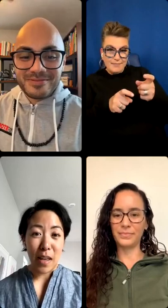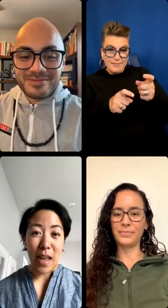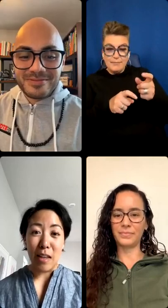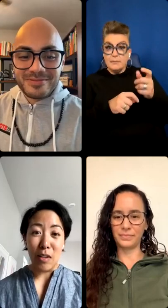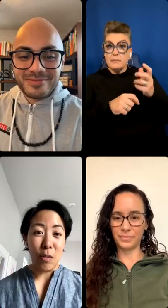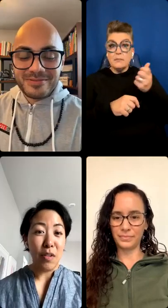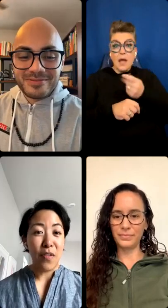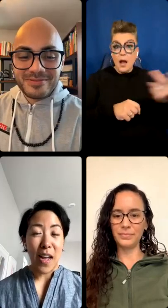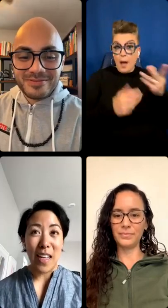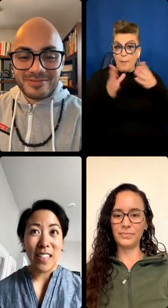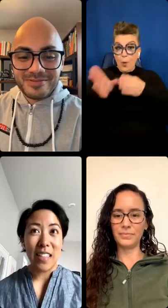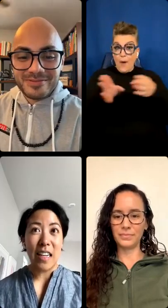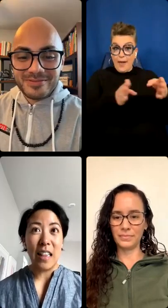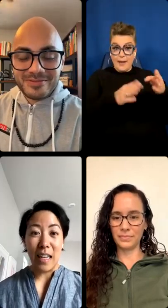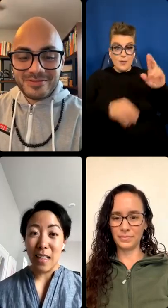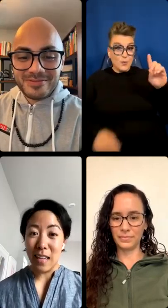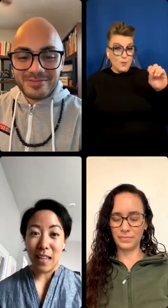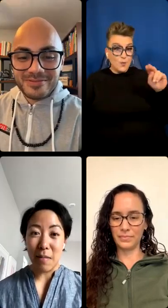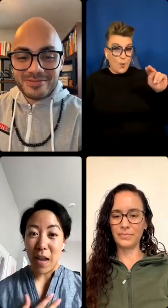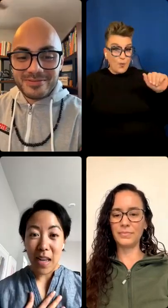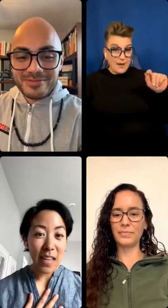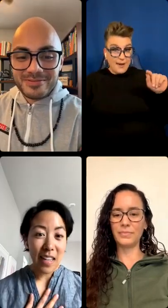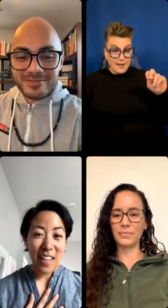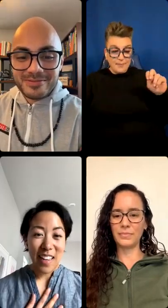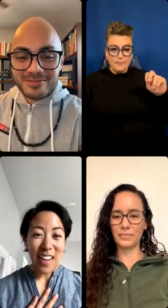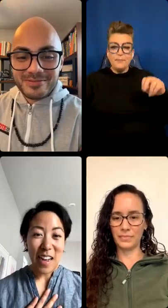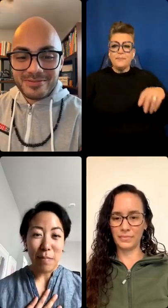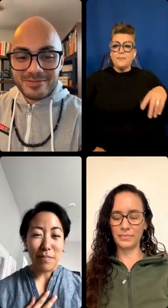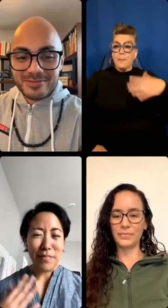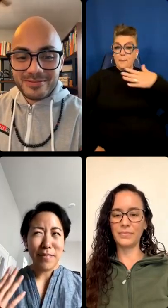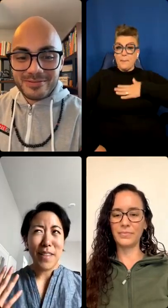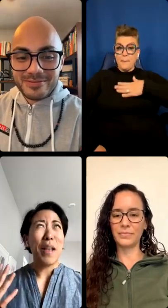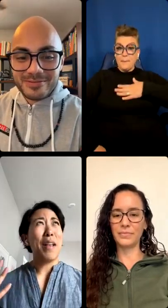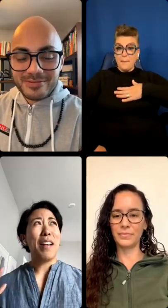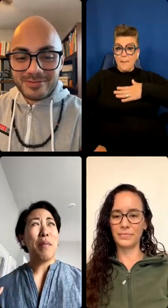ways to do that. You will find a link in my